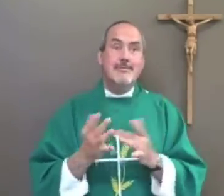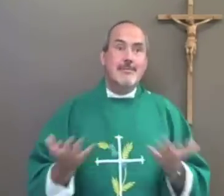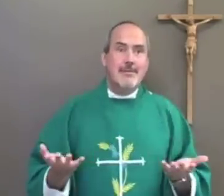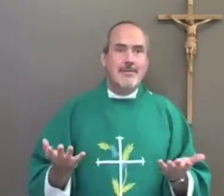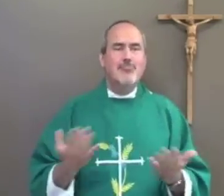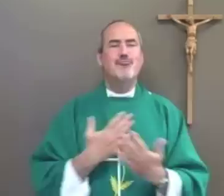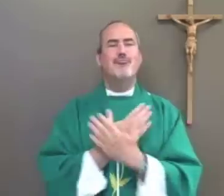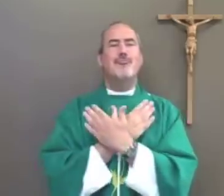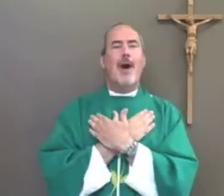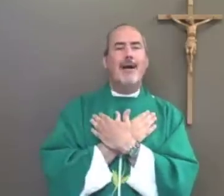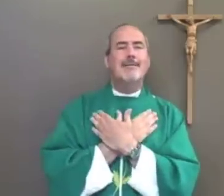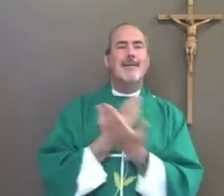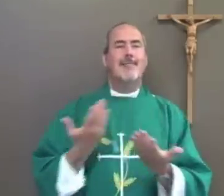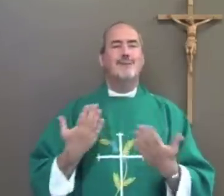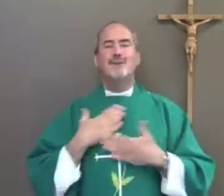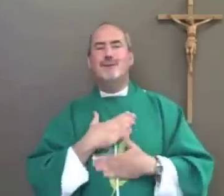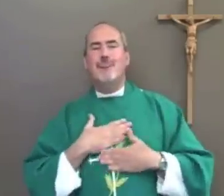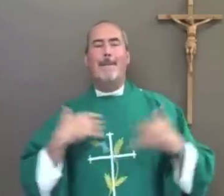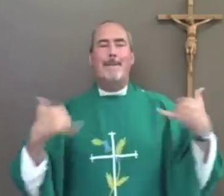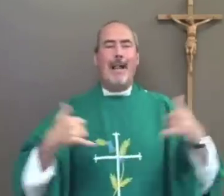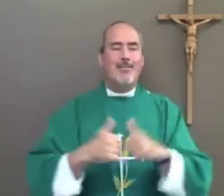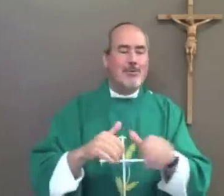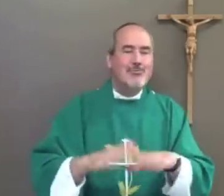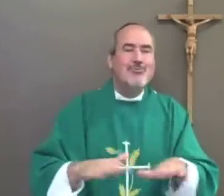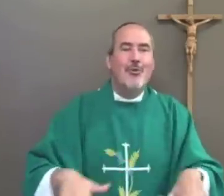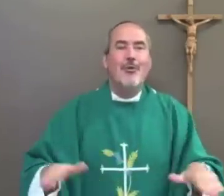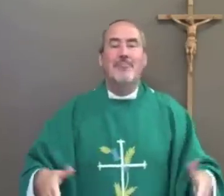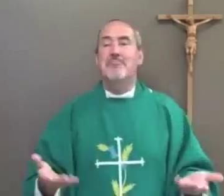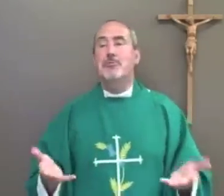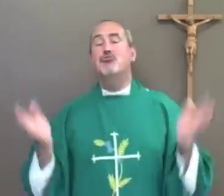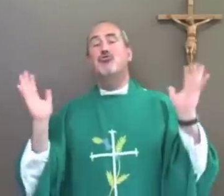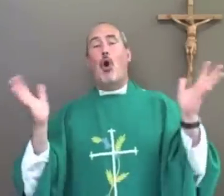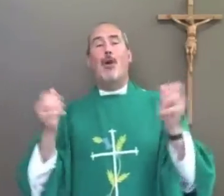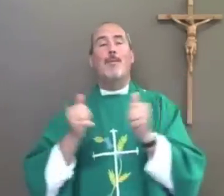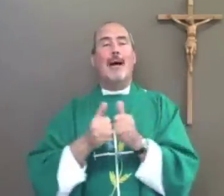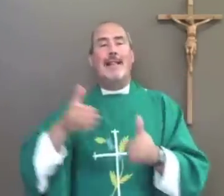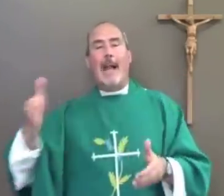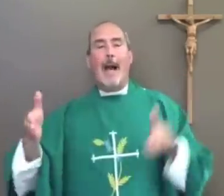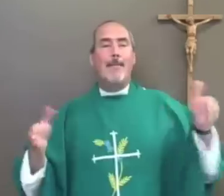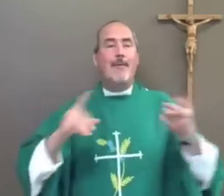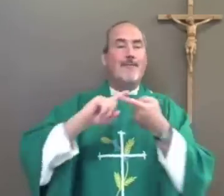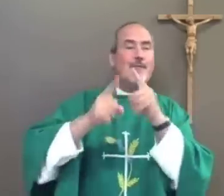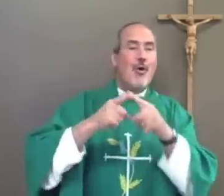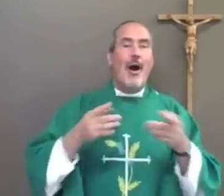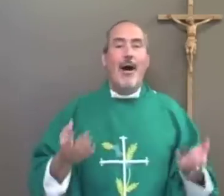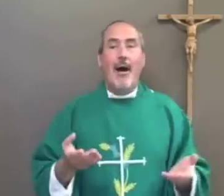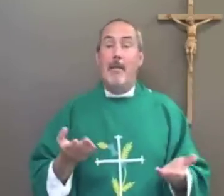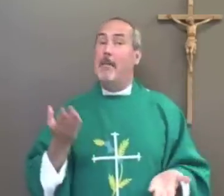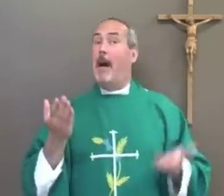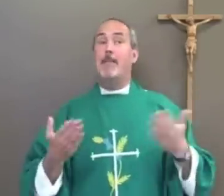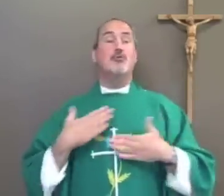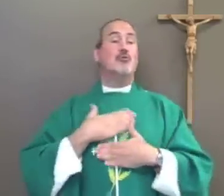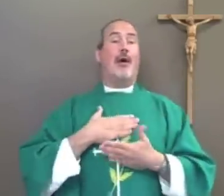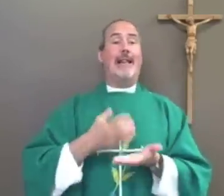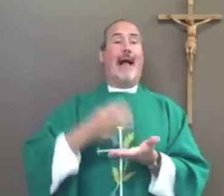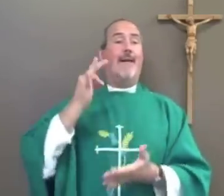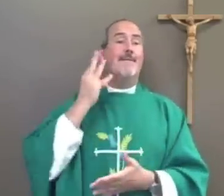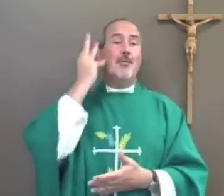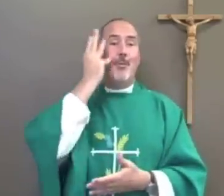and also observed Jesus resting, playing with children, talking to neighbors and friends, and enjoying possibly